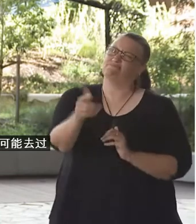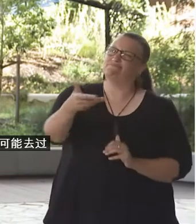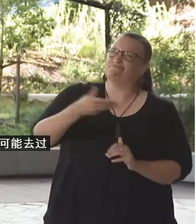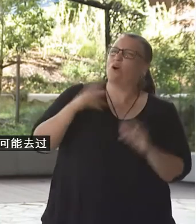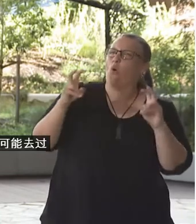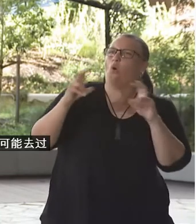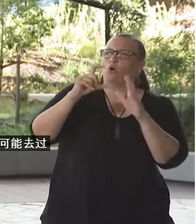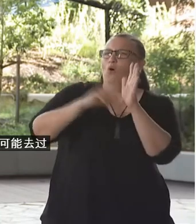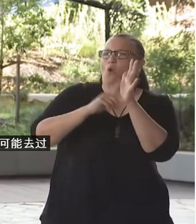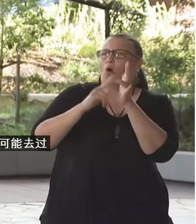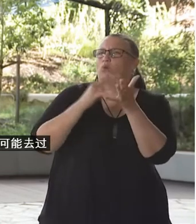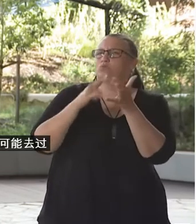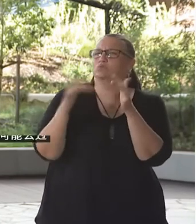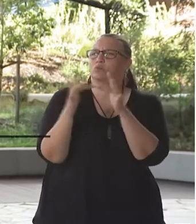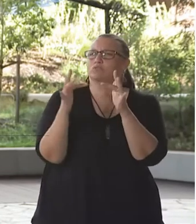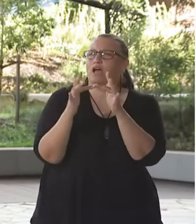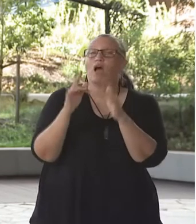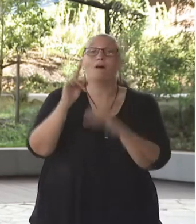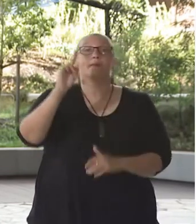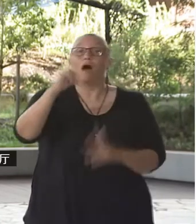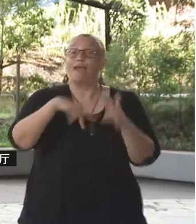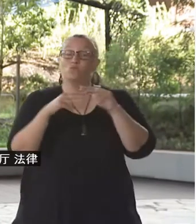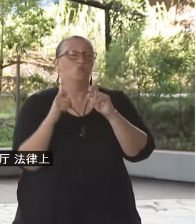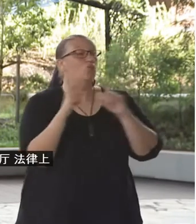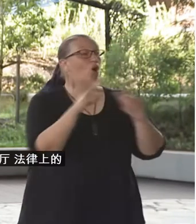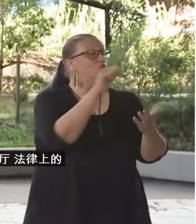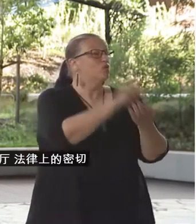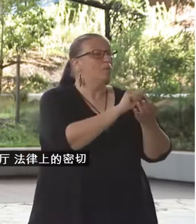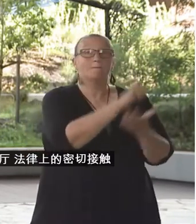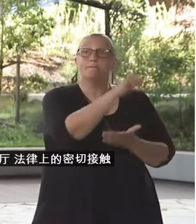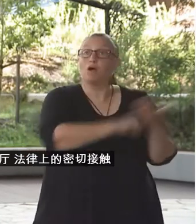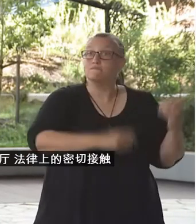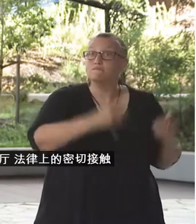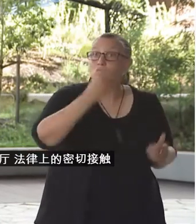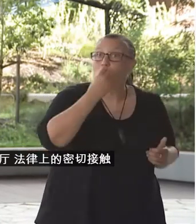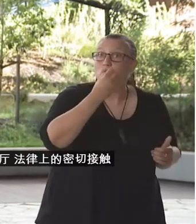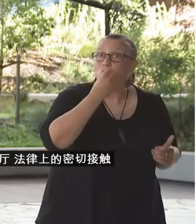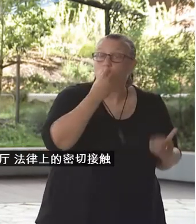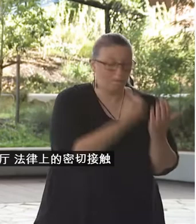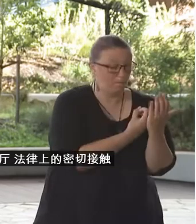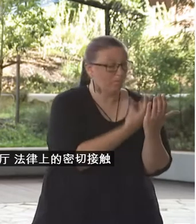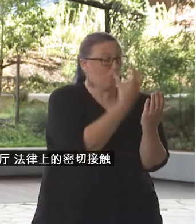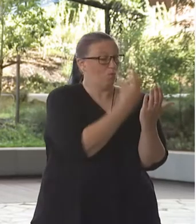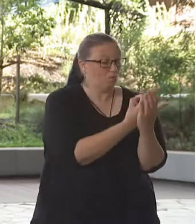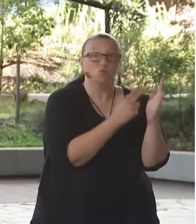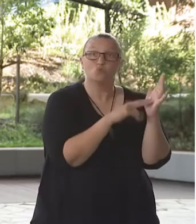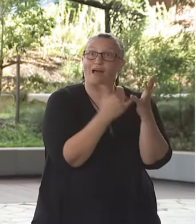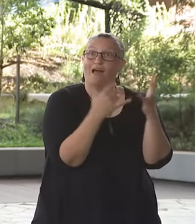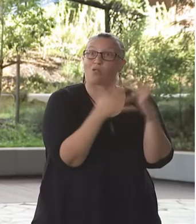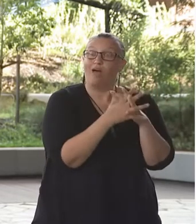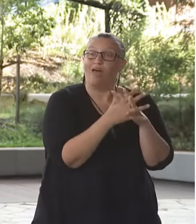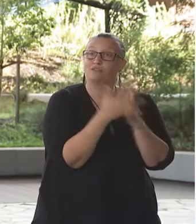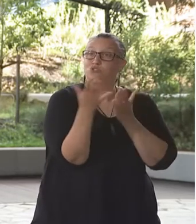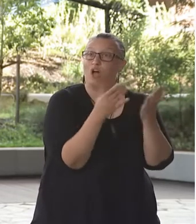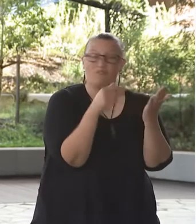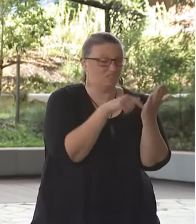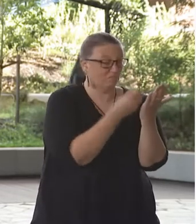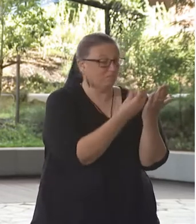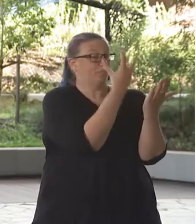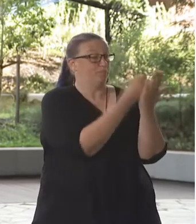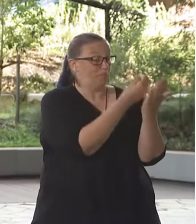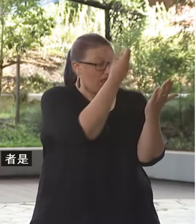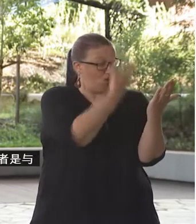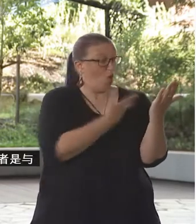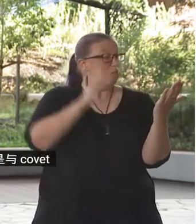restaurant, that does not constitute a close contact. A close contact legally is someone who is a household